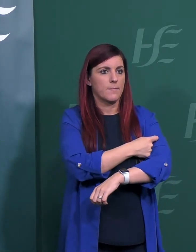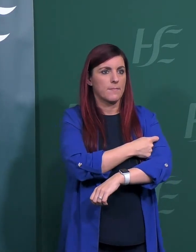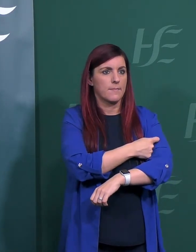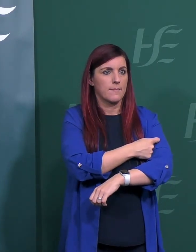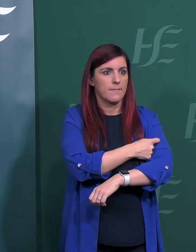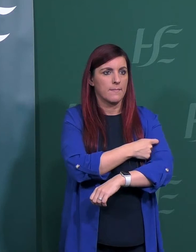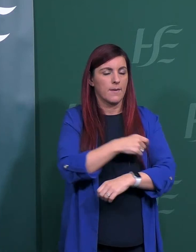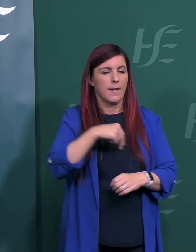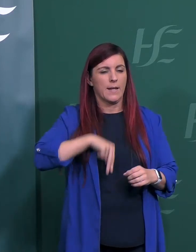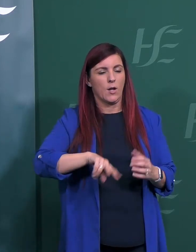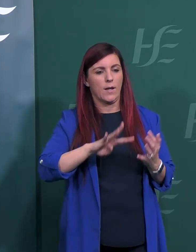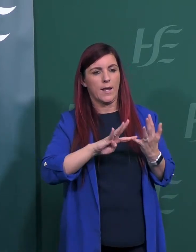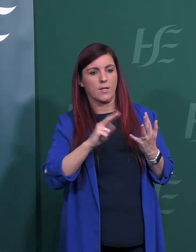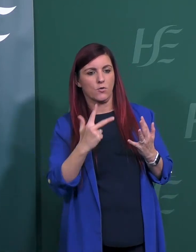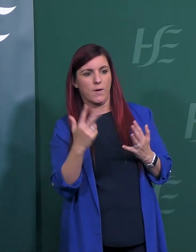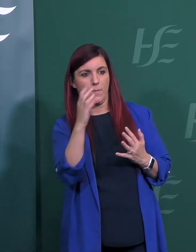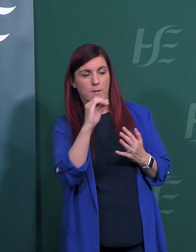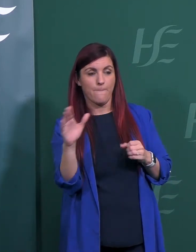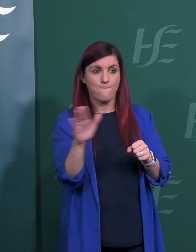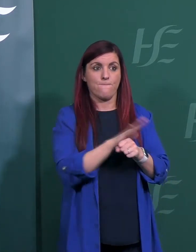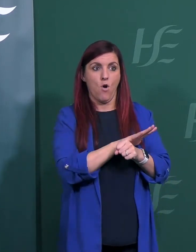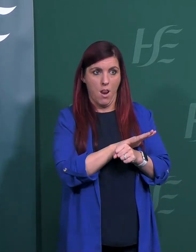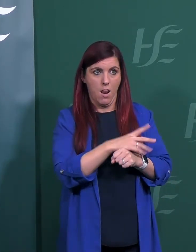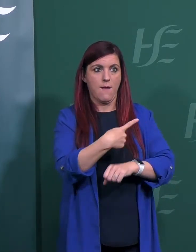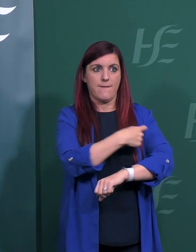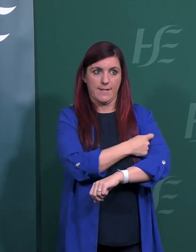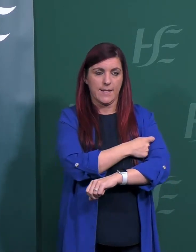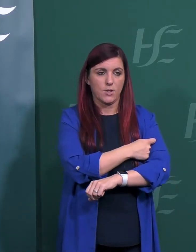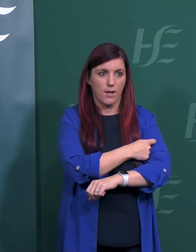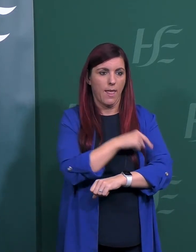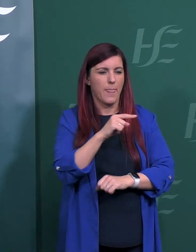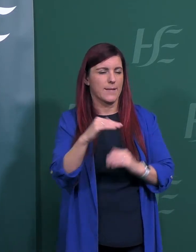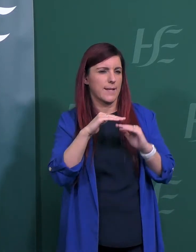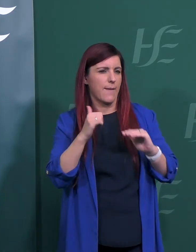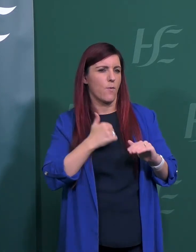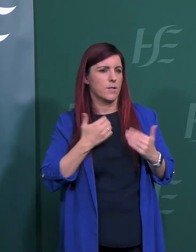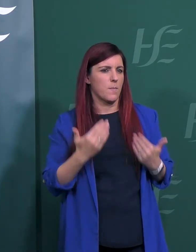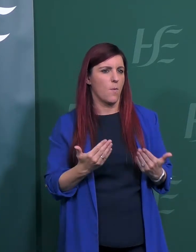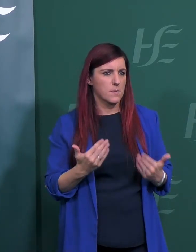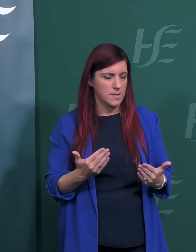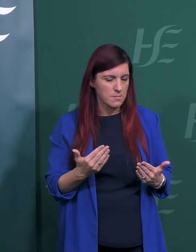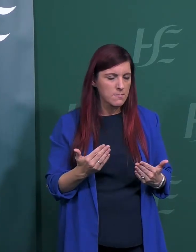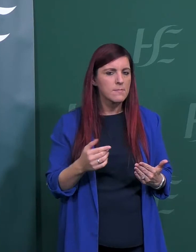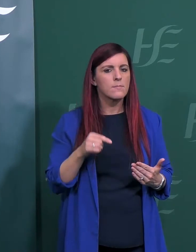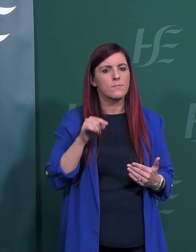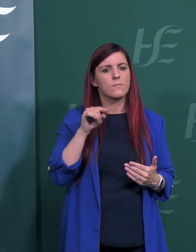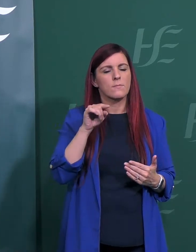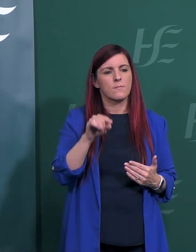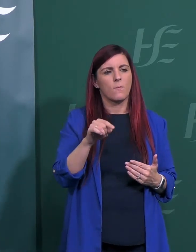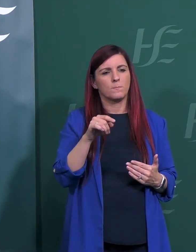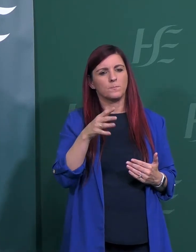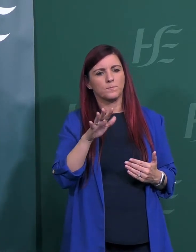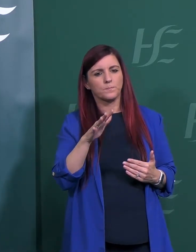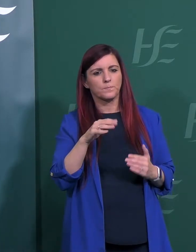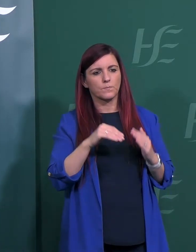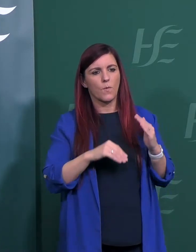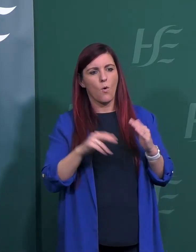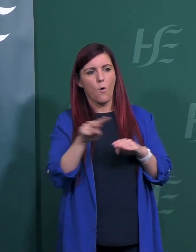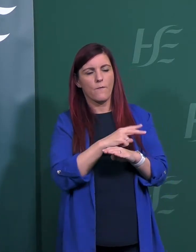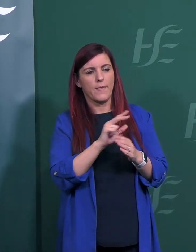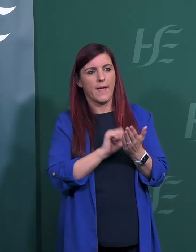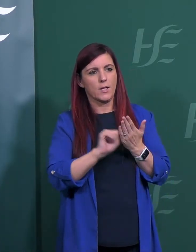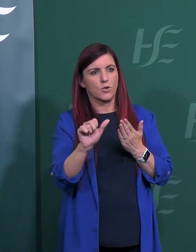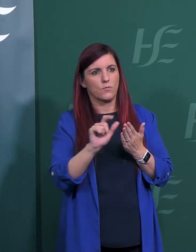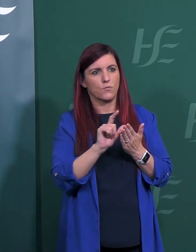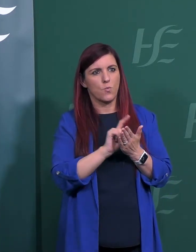almost 93% fully vaccinated. So that's the level we're at. And of the total eligible population over the ages of 12,